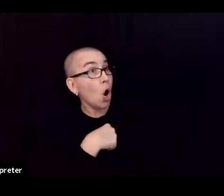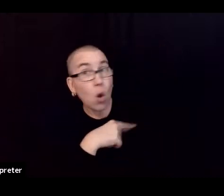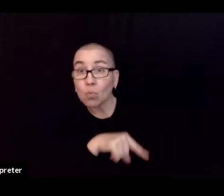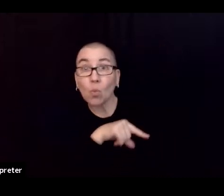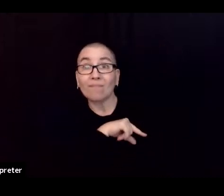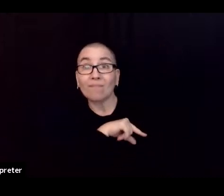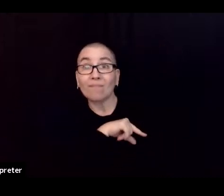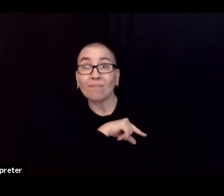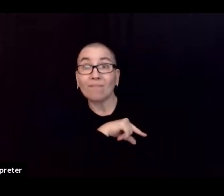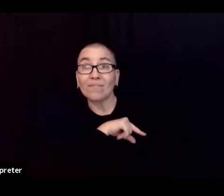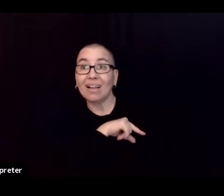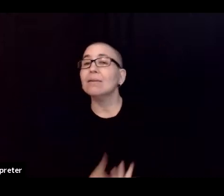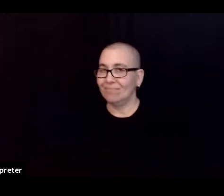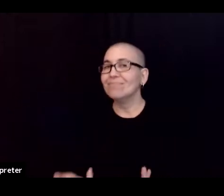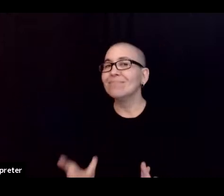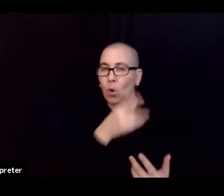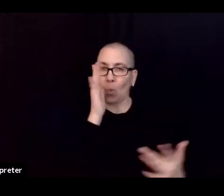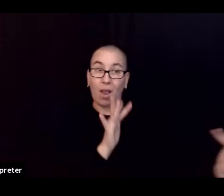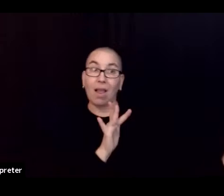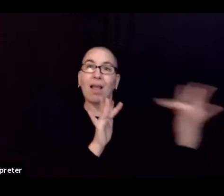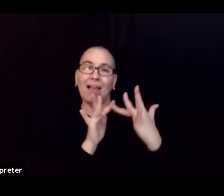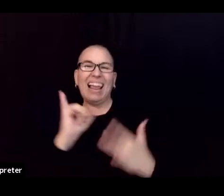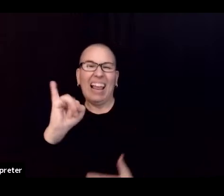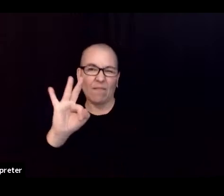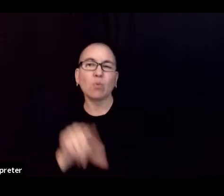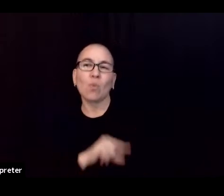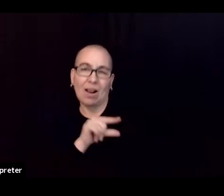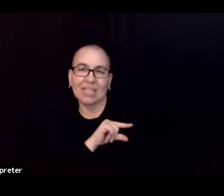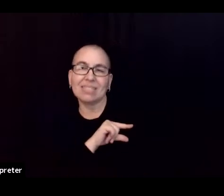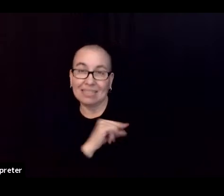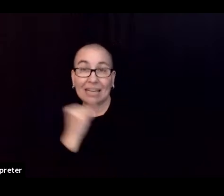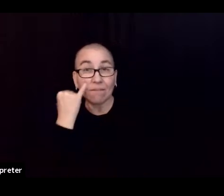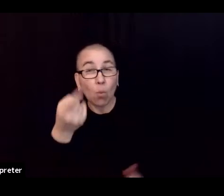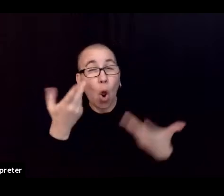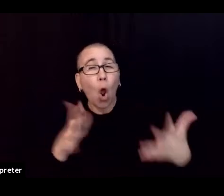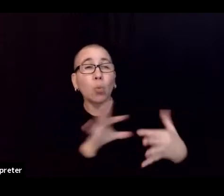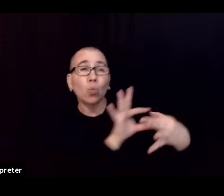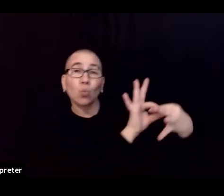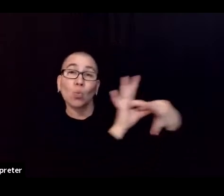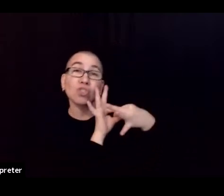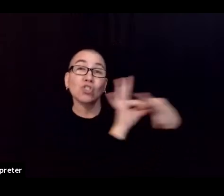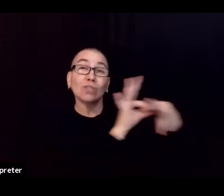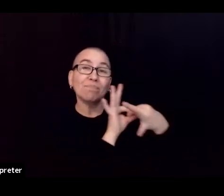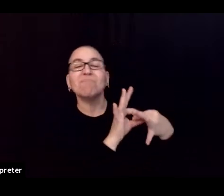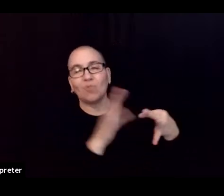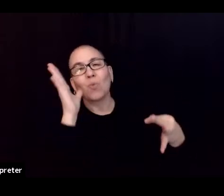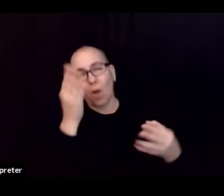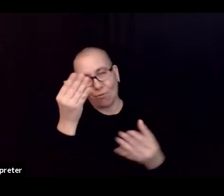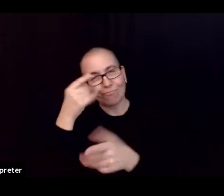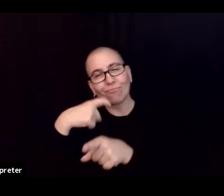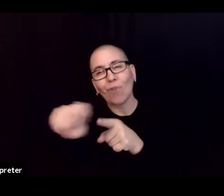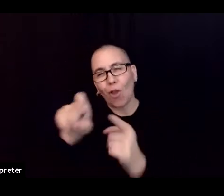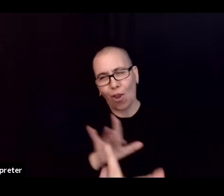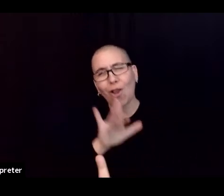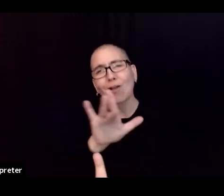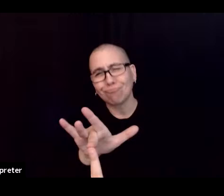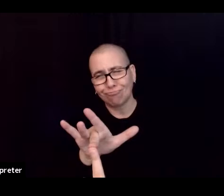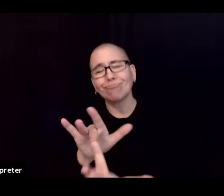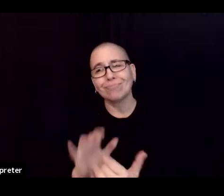relationship. But yes, people with underlying conditions could seek out a community